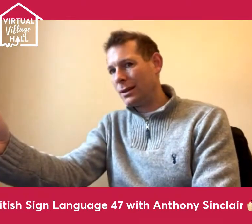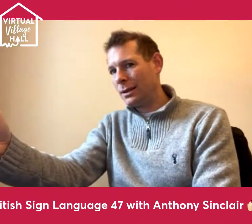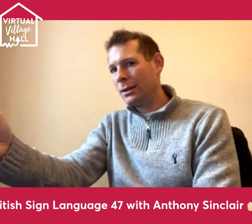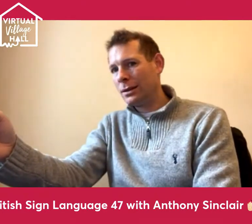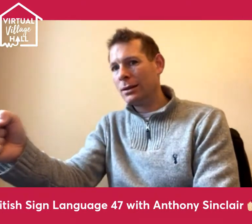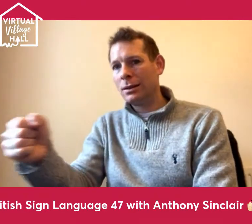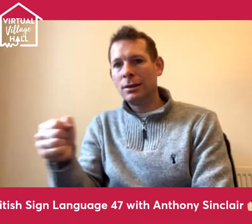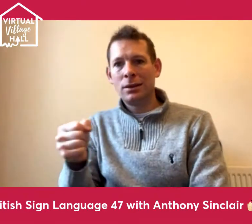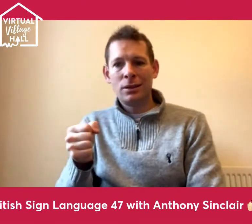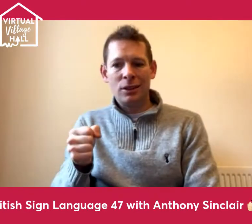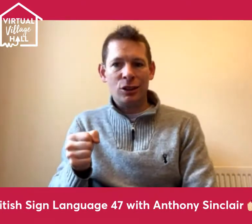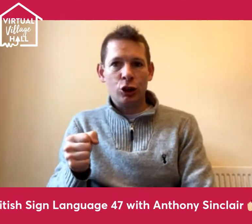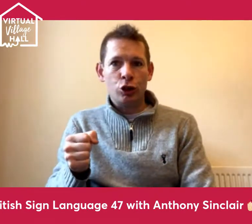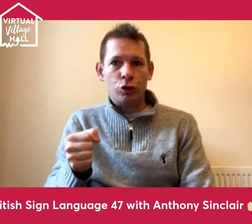Train.